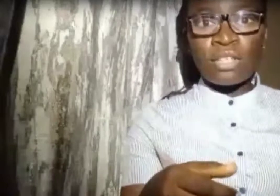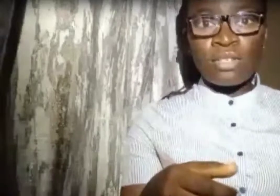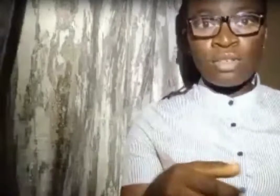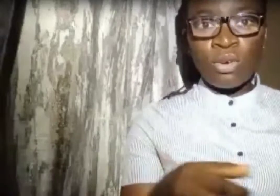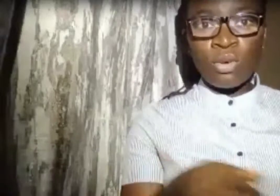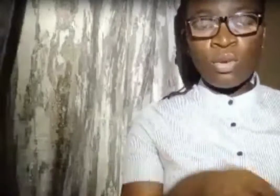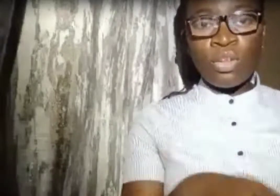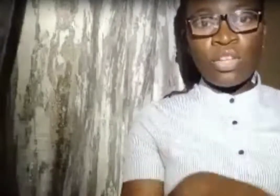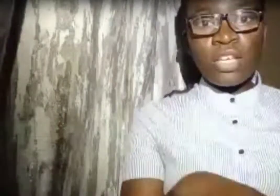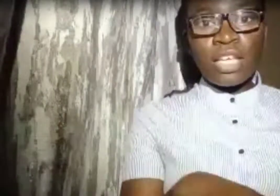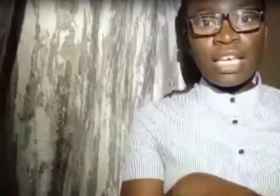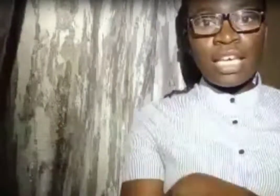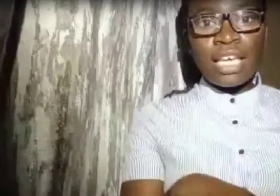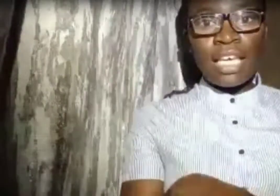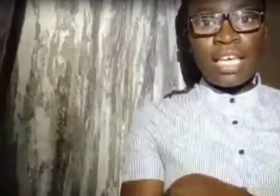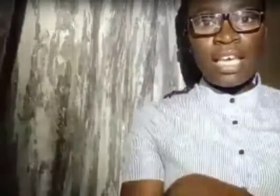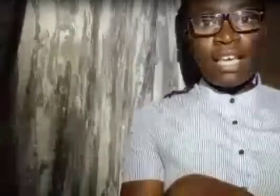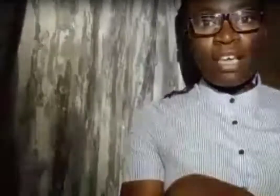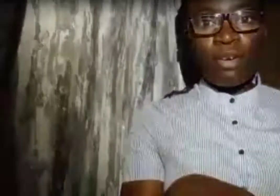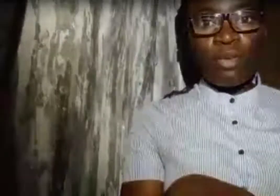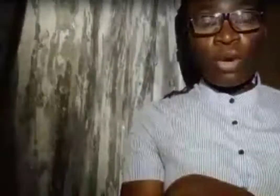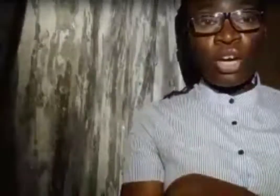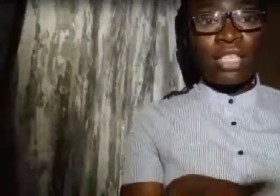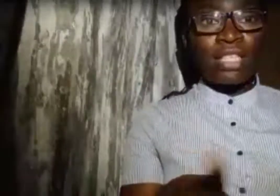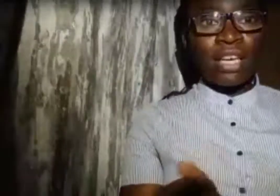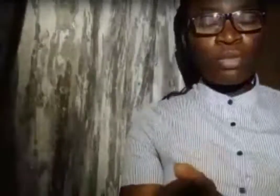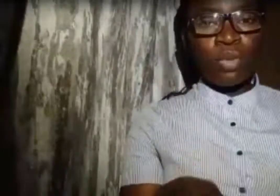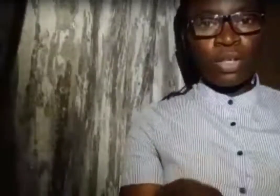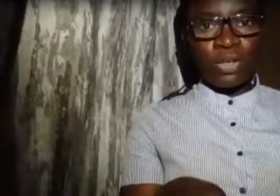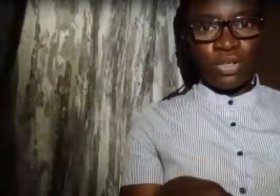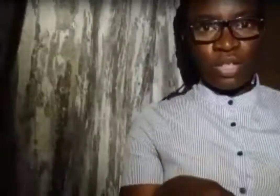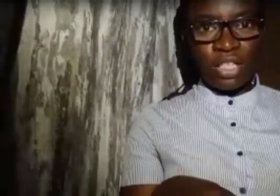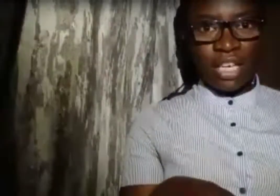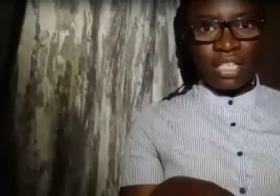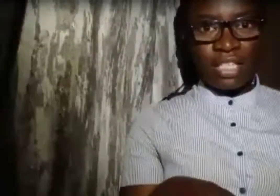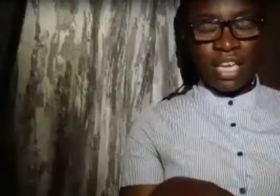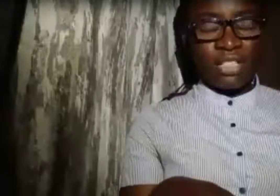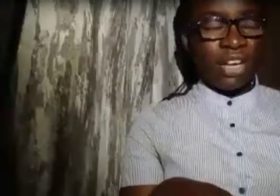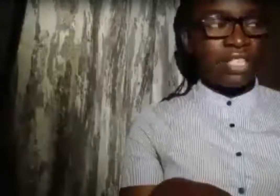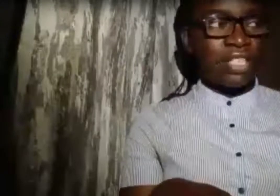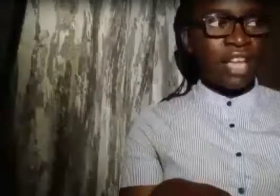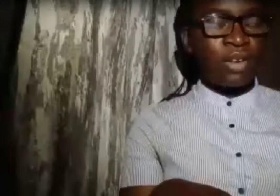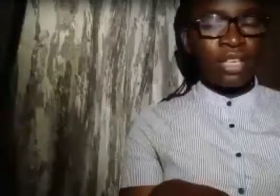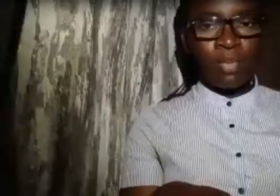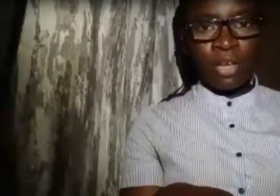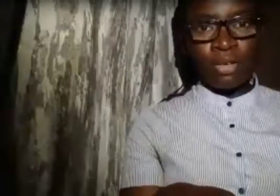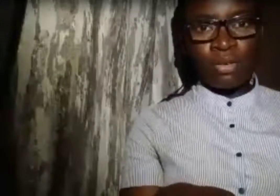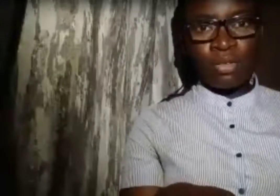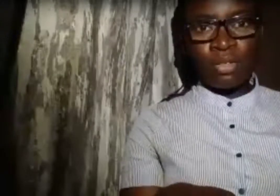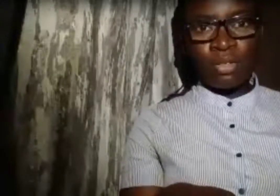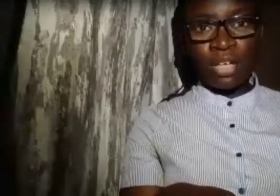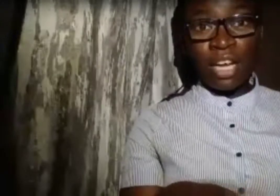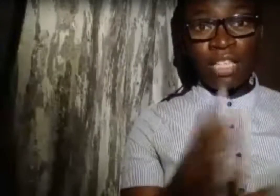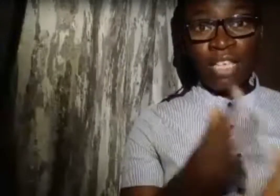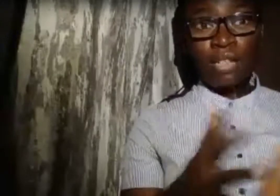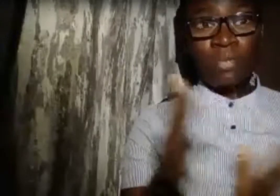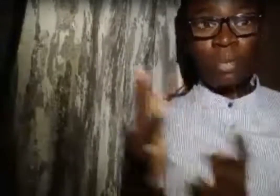we're going to sign 100 next. Endurance, is that okay by you? Can I take it up from there? Please go